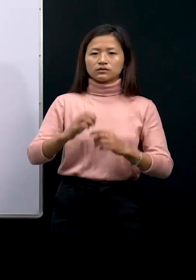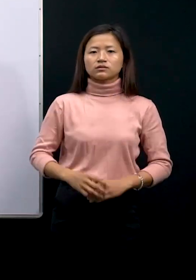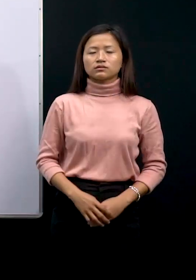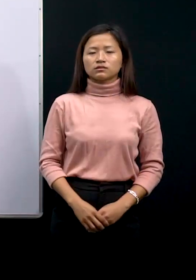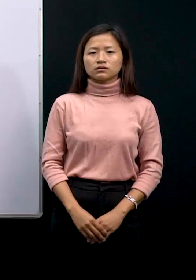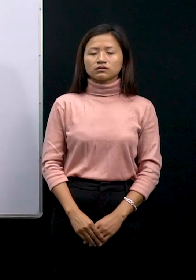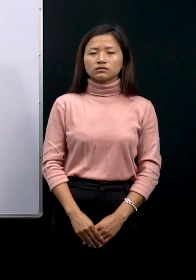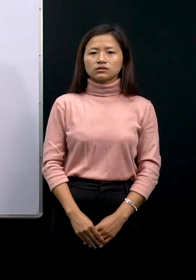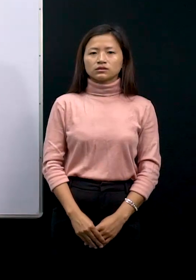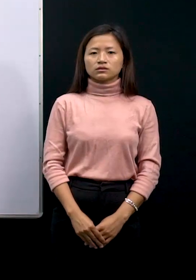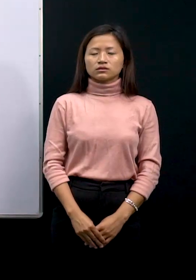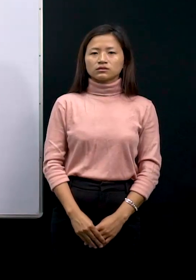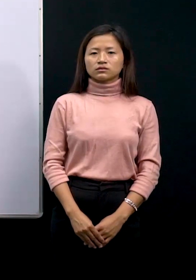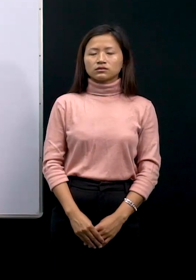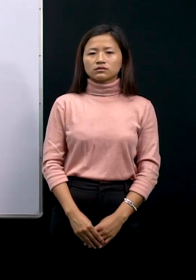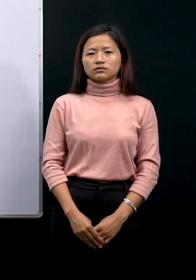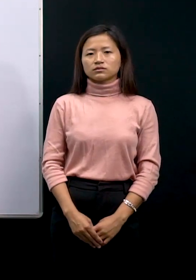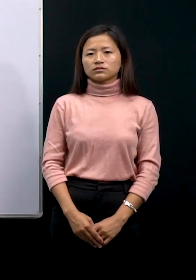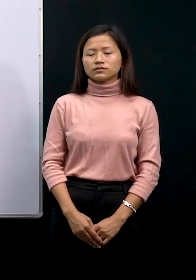plus BP.